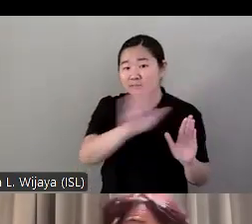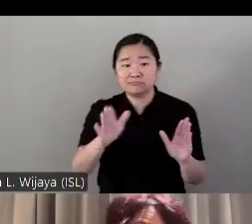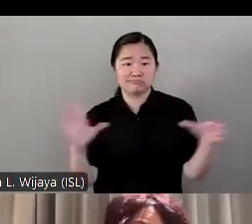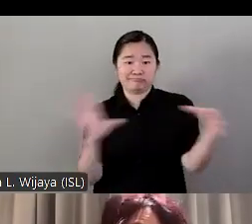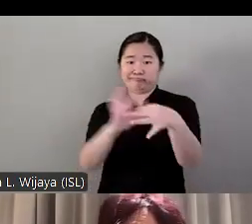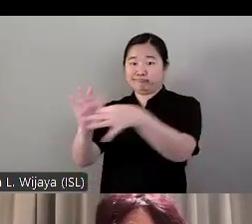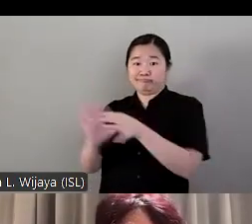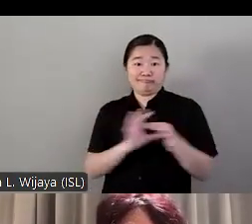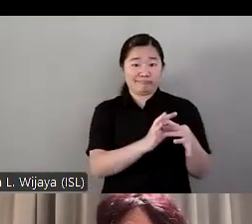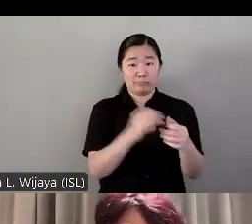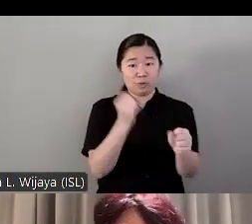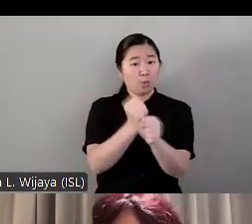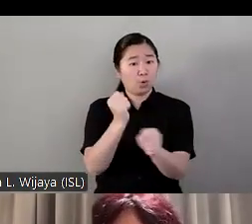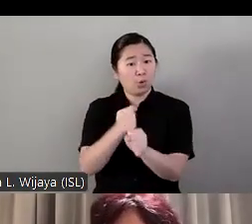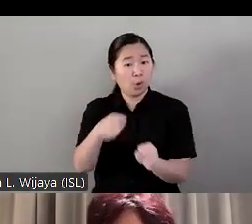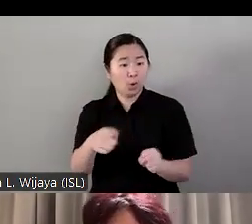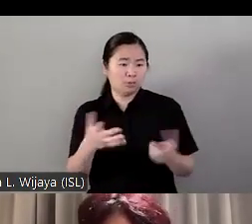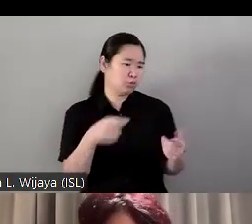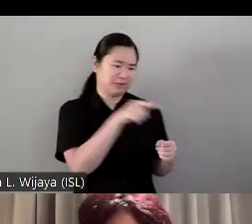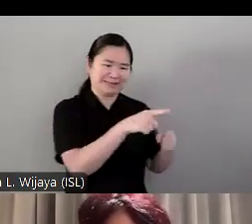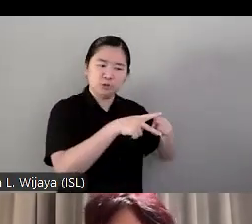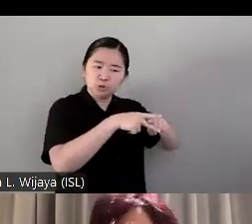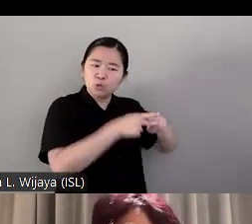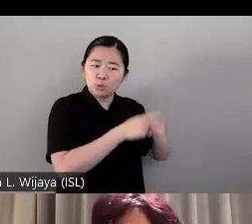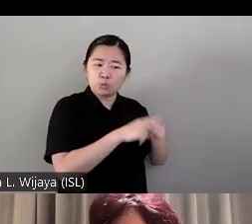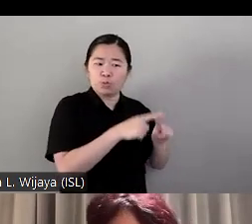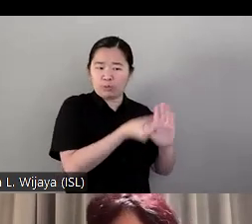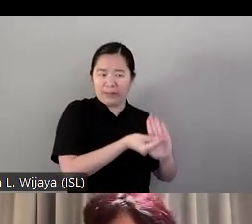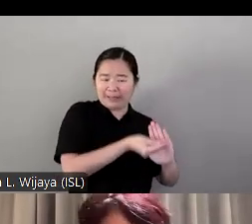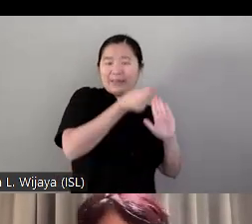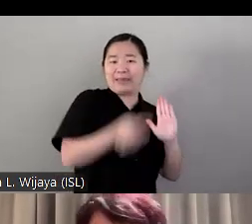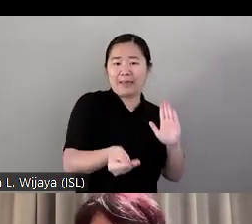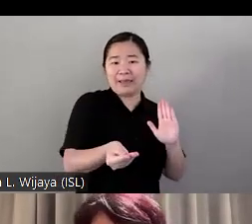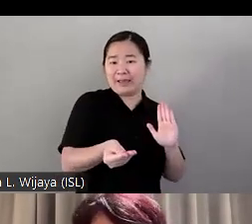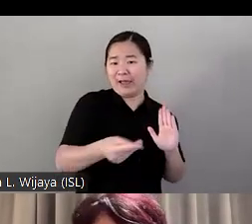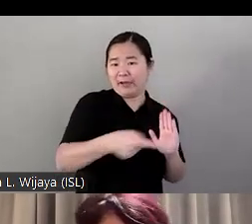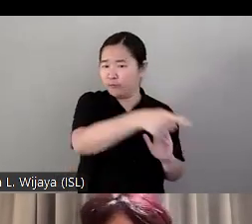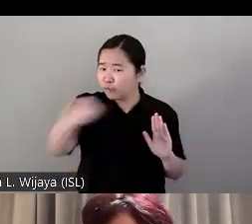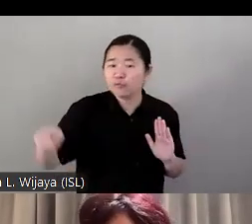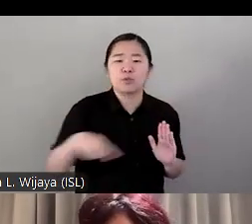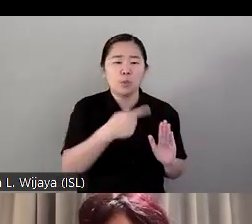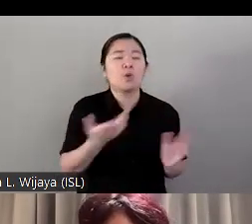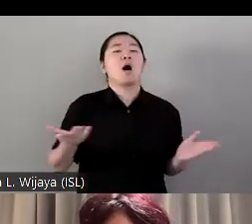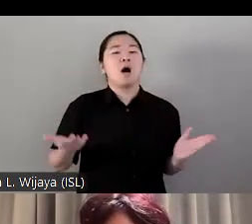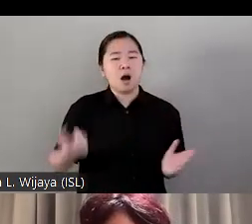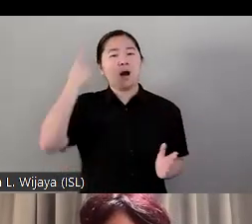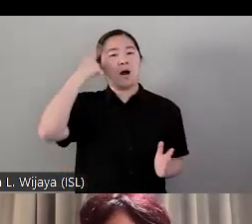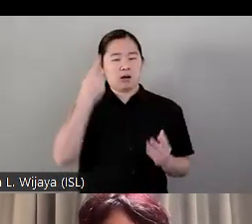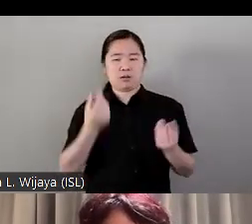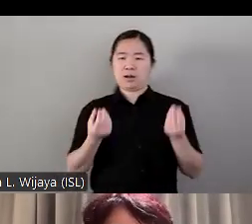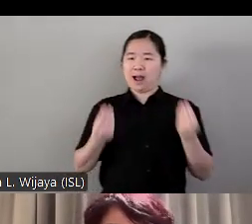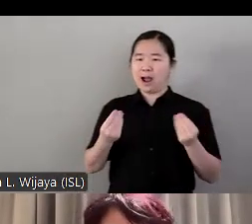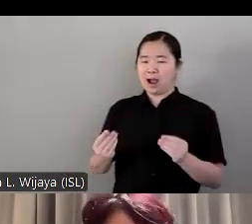and recognizing their role as, the front line or the first point of contact for persons with disabilities in the community as